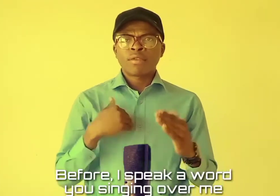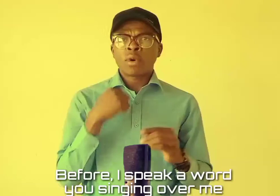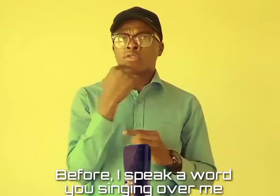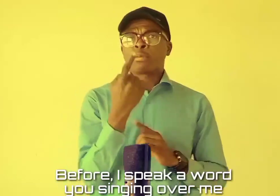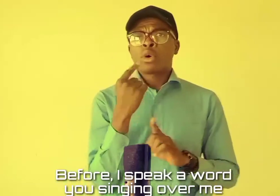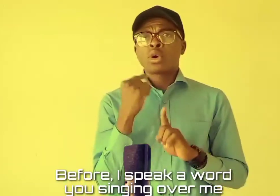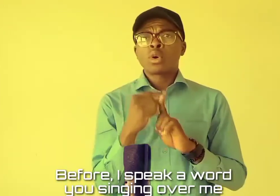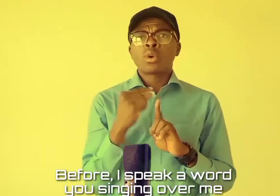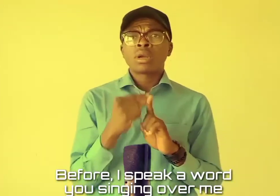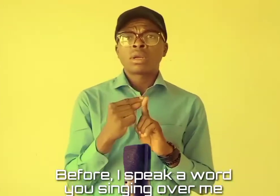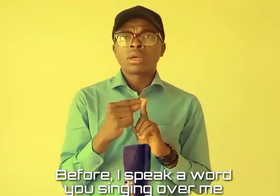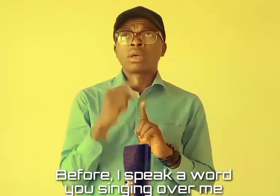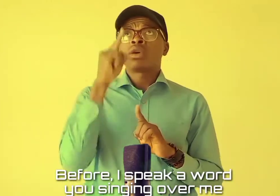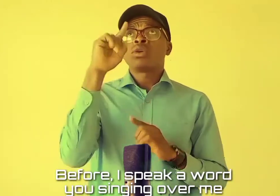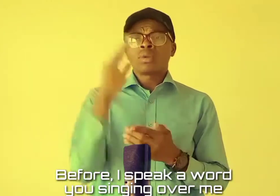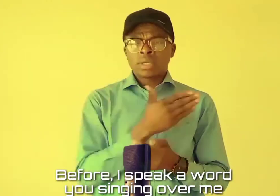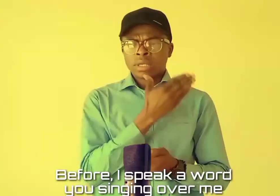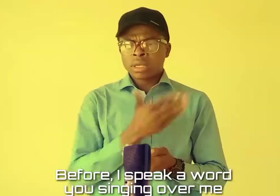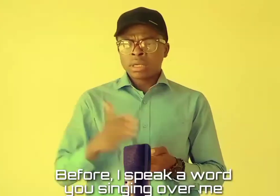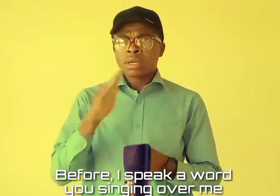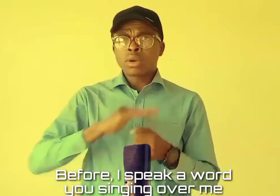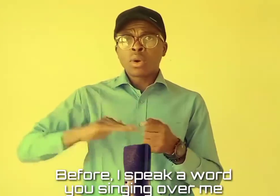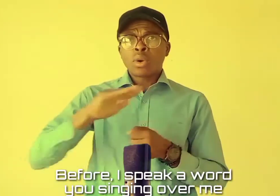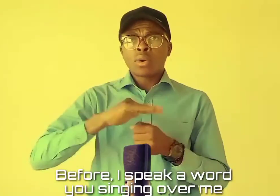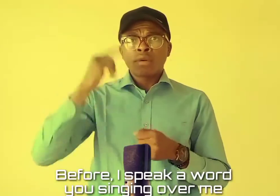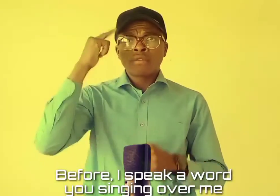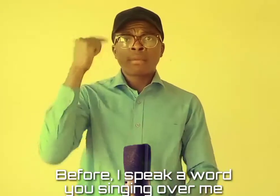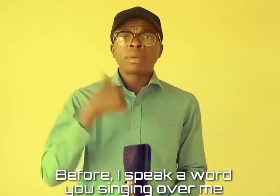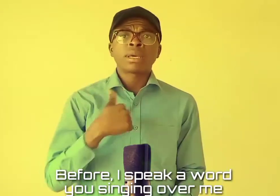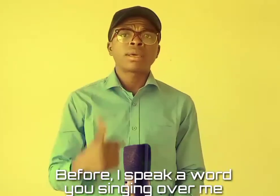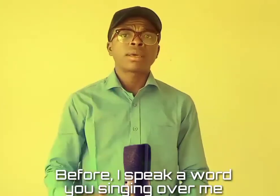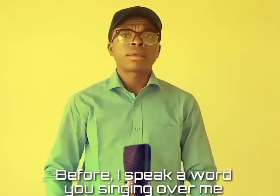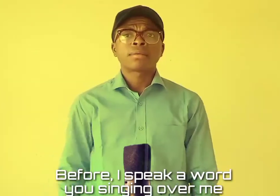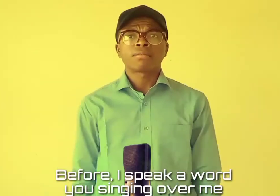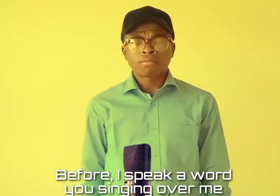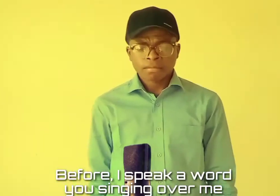Before I spoke a word, you were singing over me.